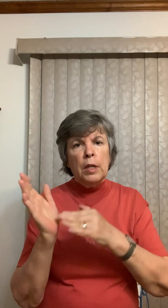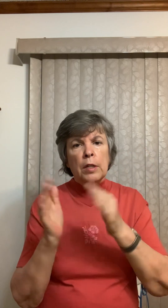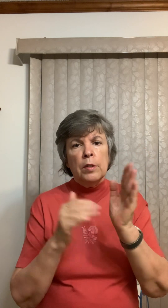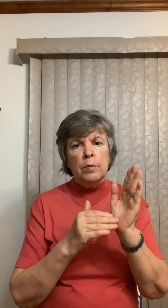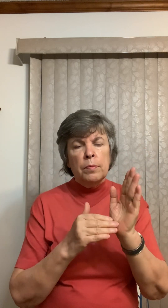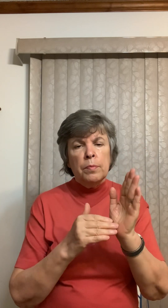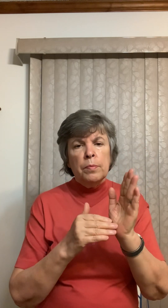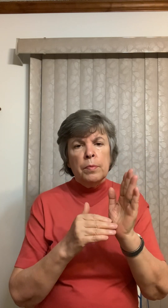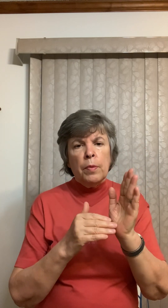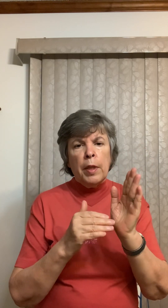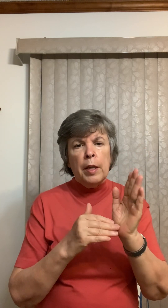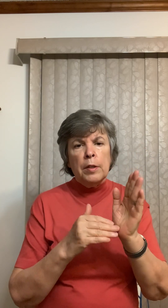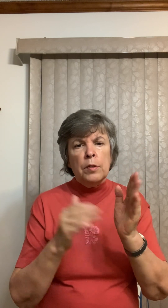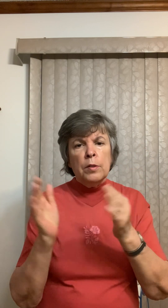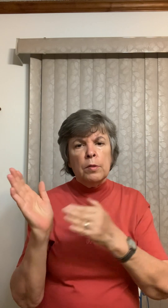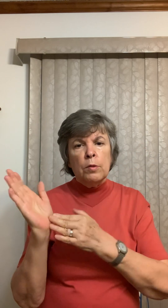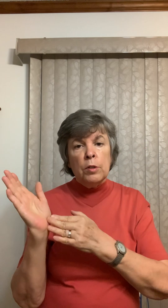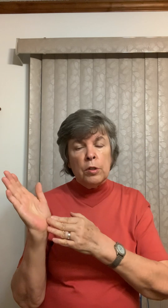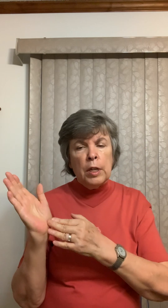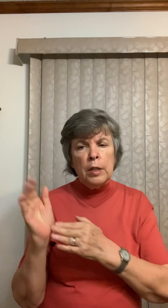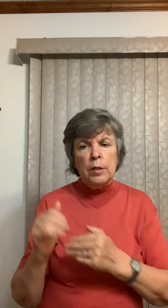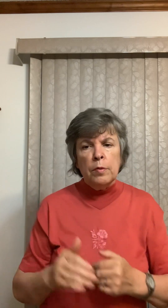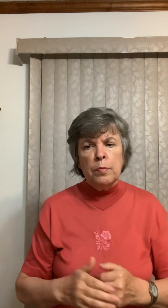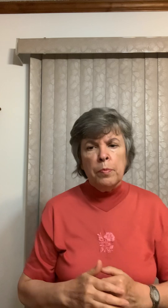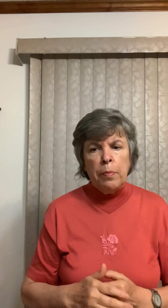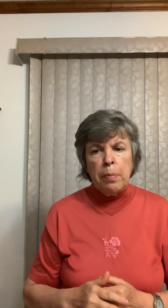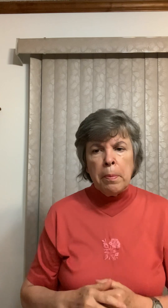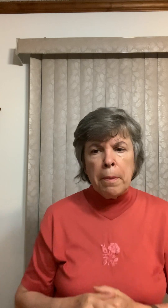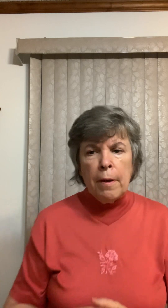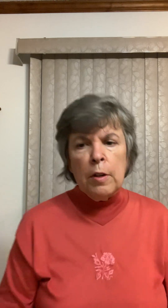Hand, hands, or just hand. Okay,